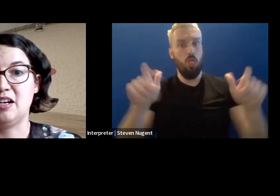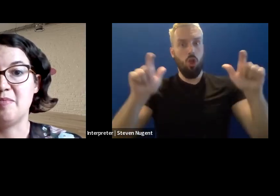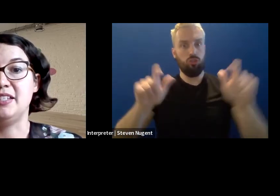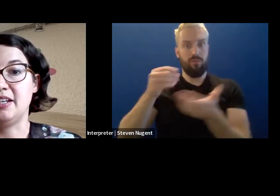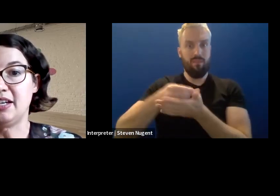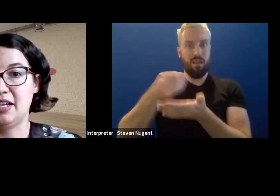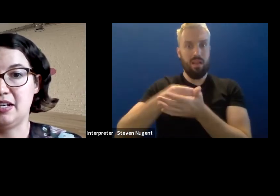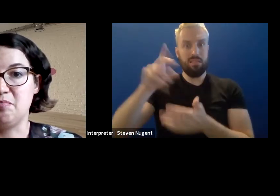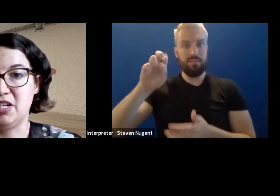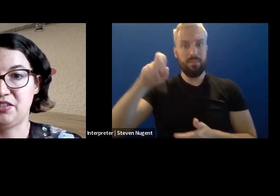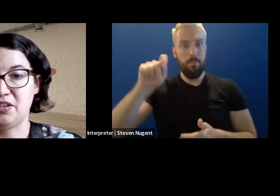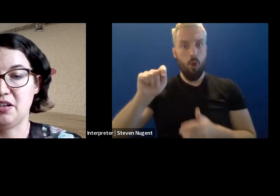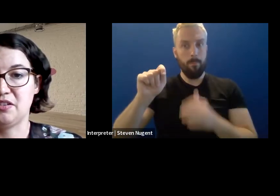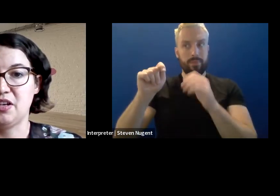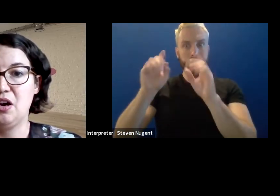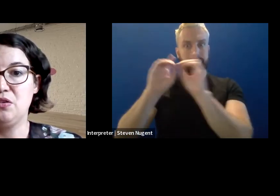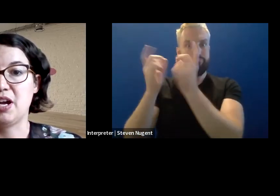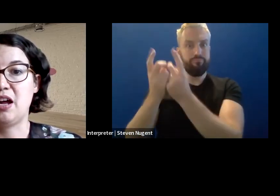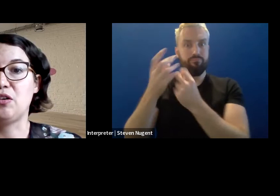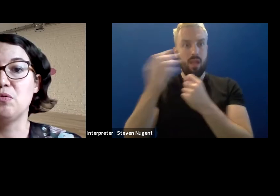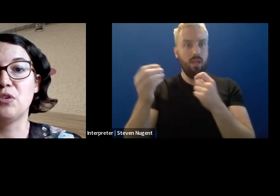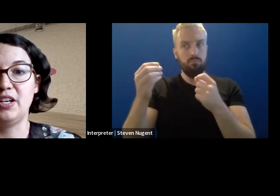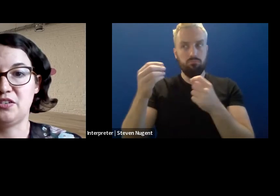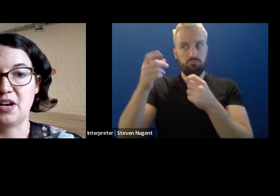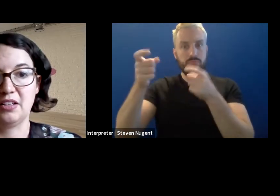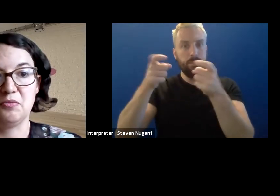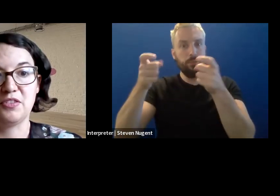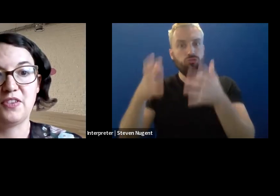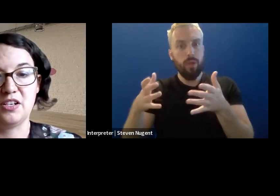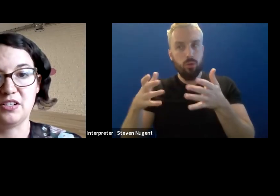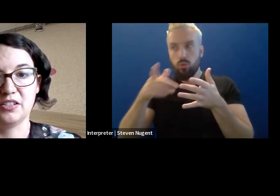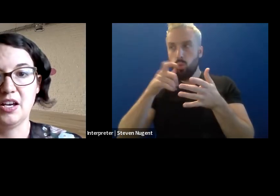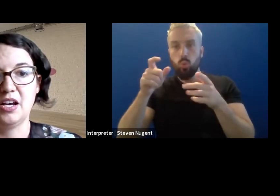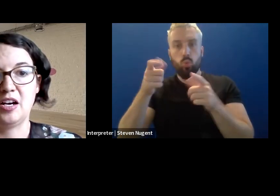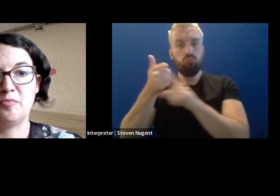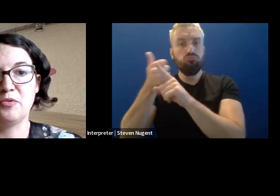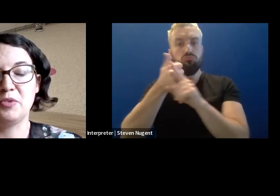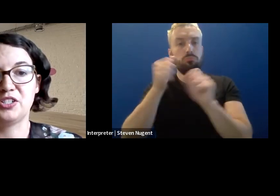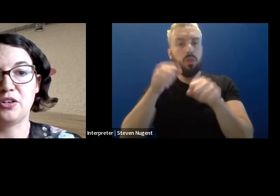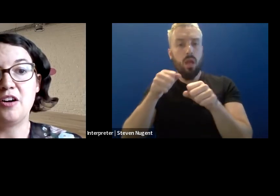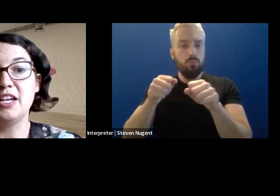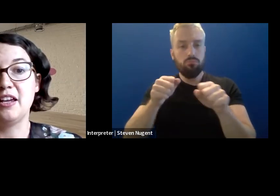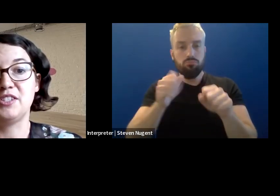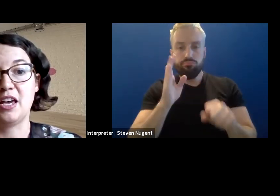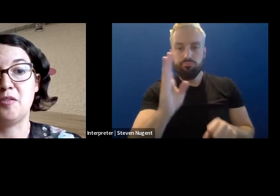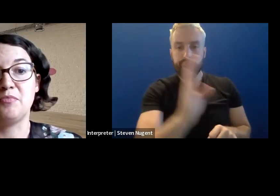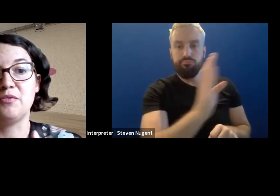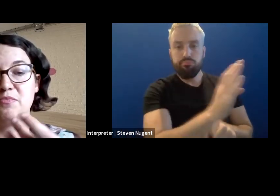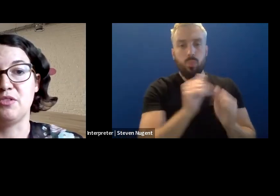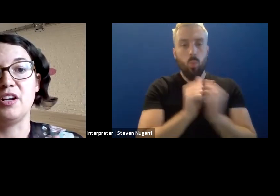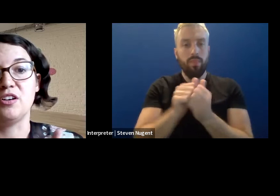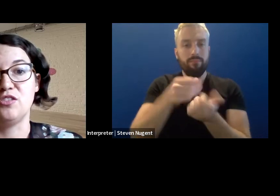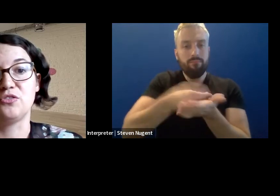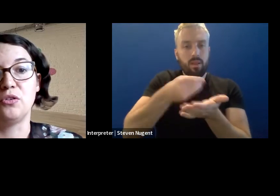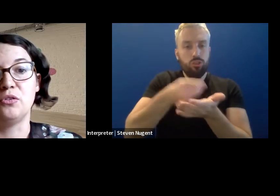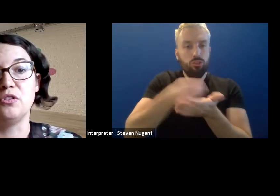departments and dedicated administrators who can coordinate directly with funders, which often gives them